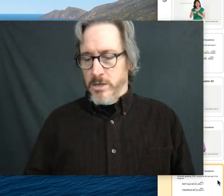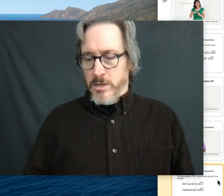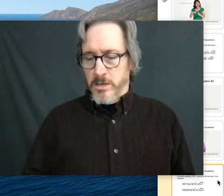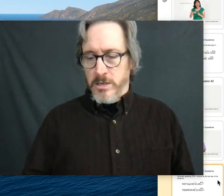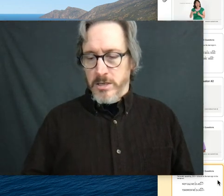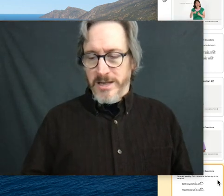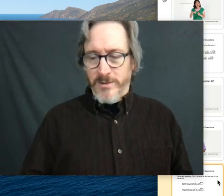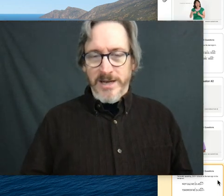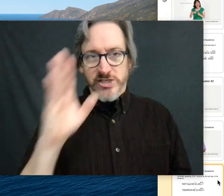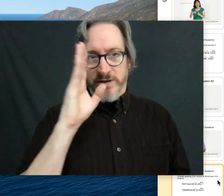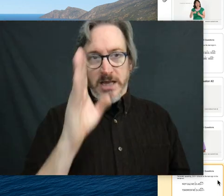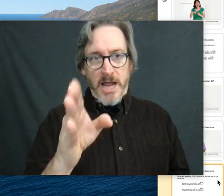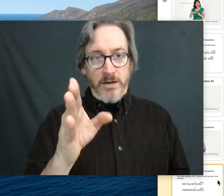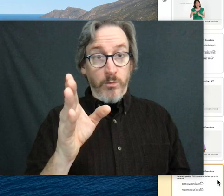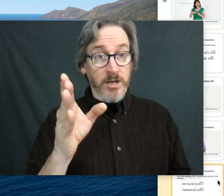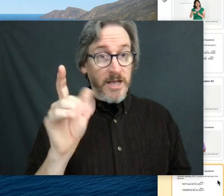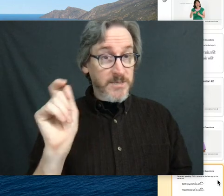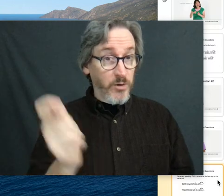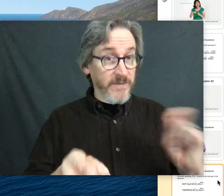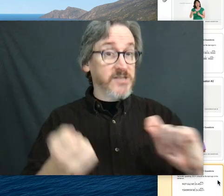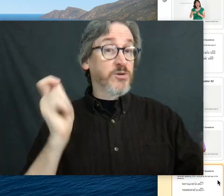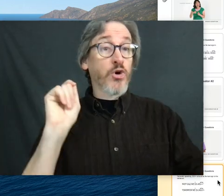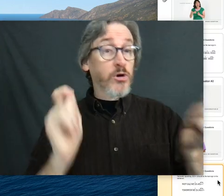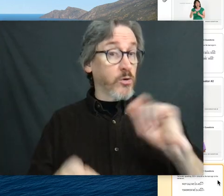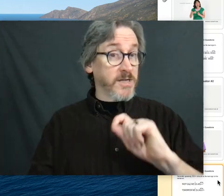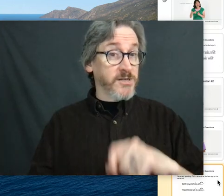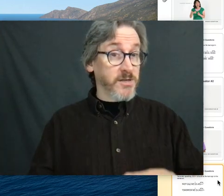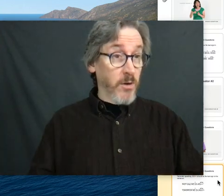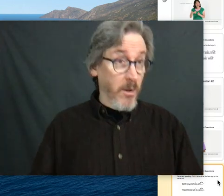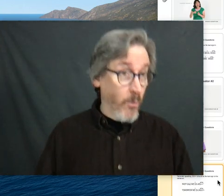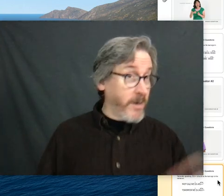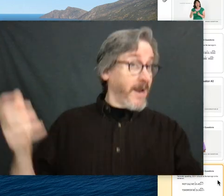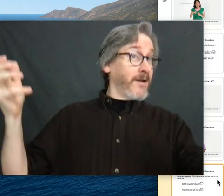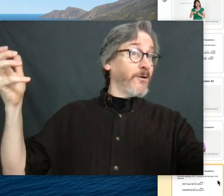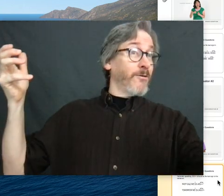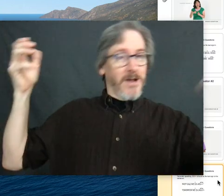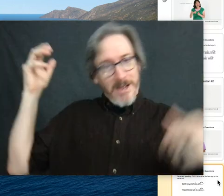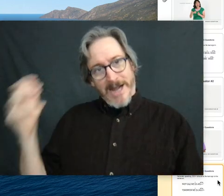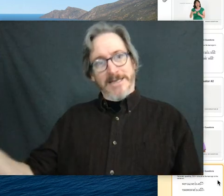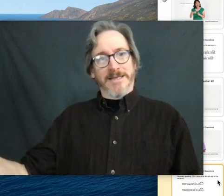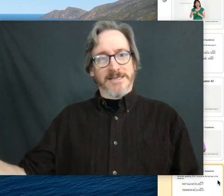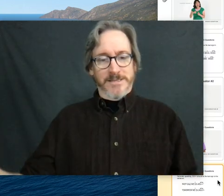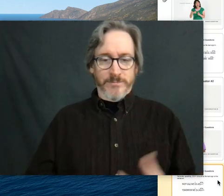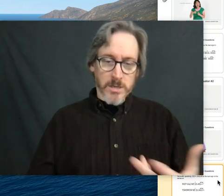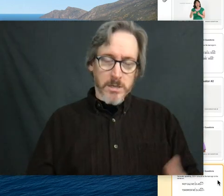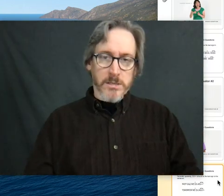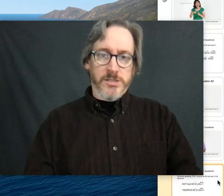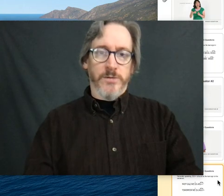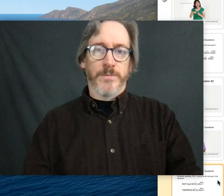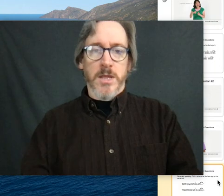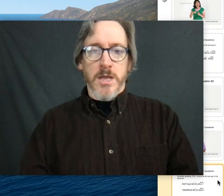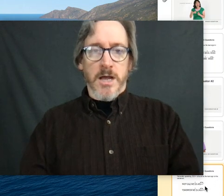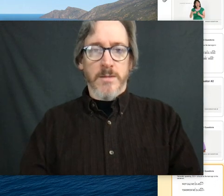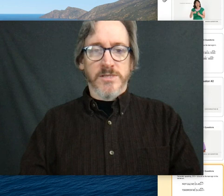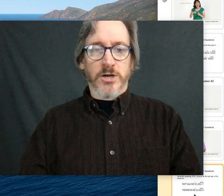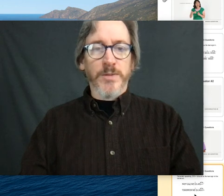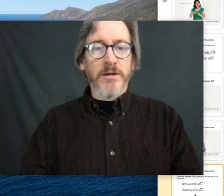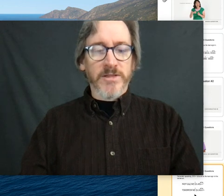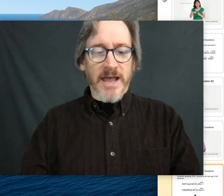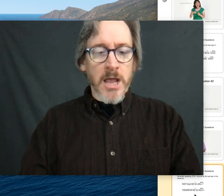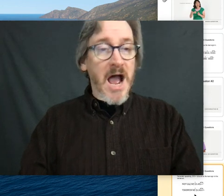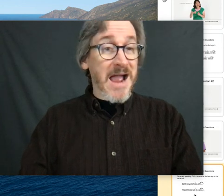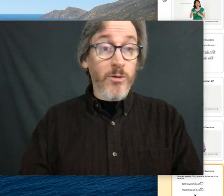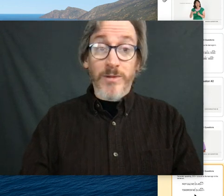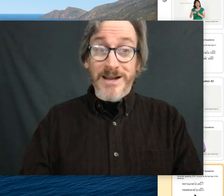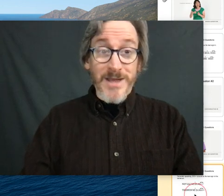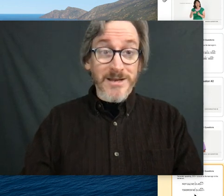in a straight line. We like to put in these rhetorical questions of, and what did I do? I did this. So start playing with